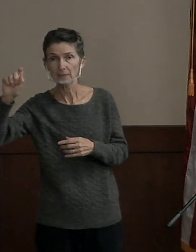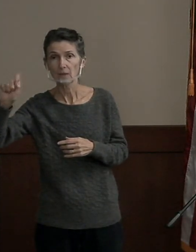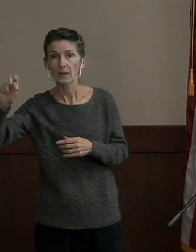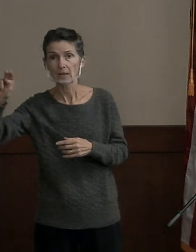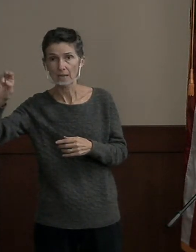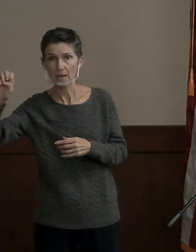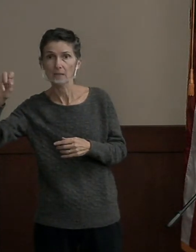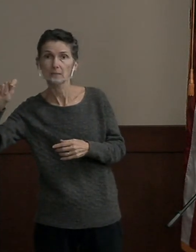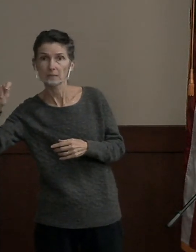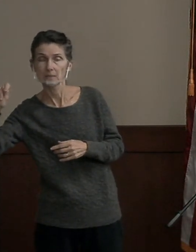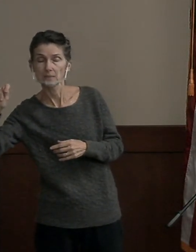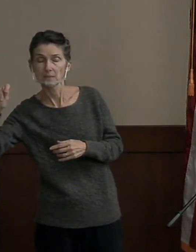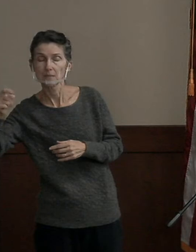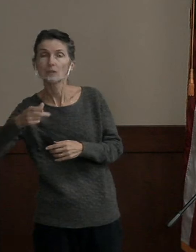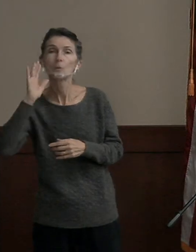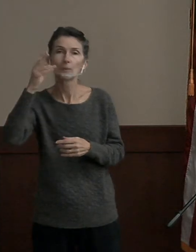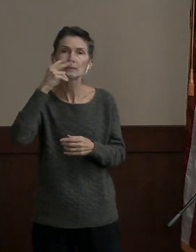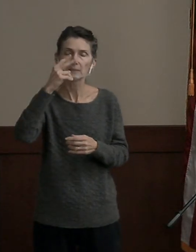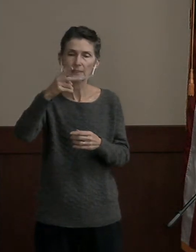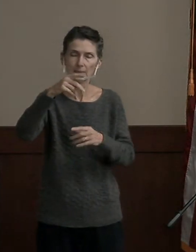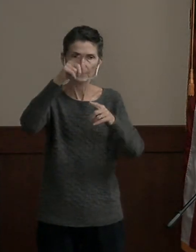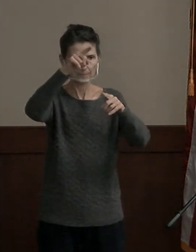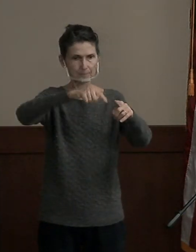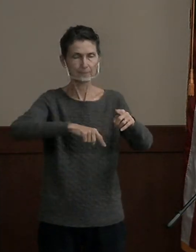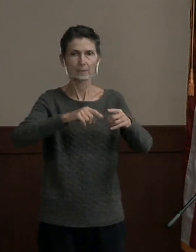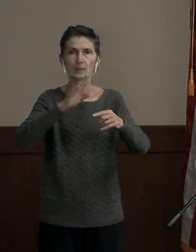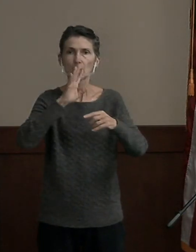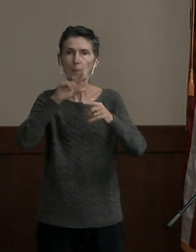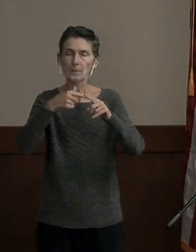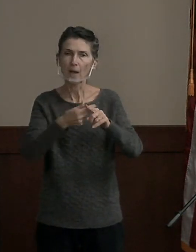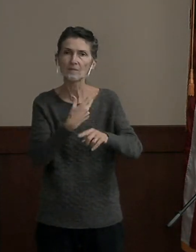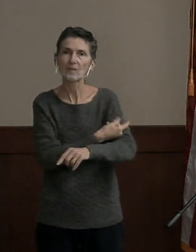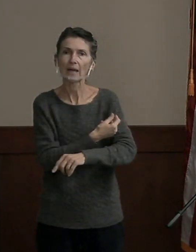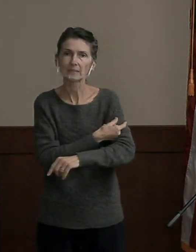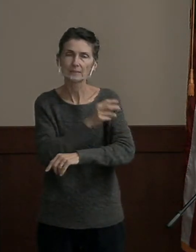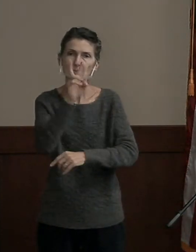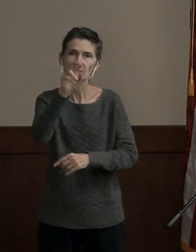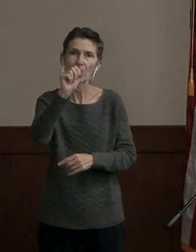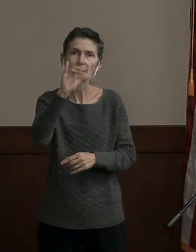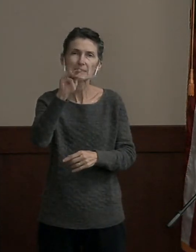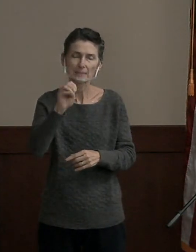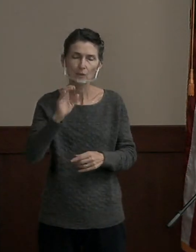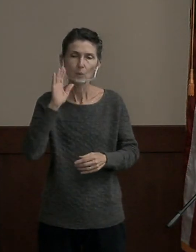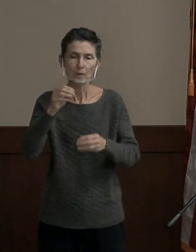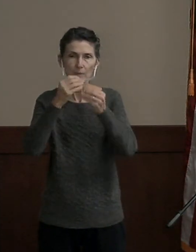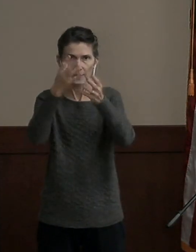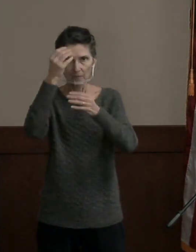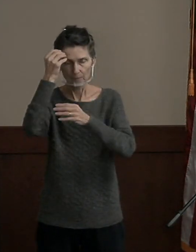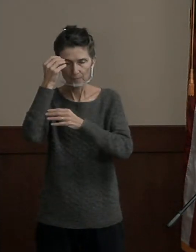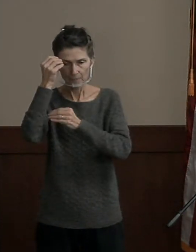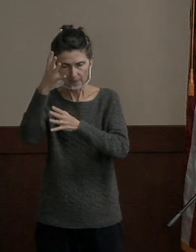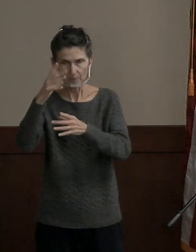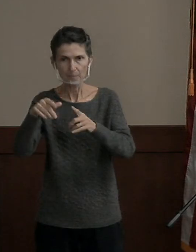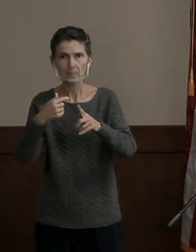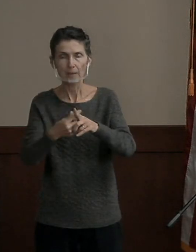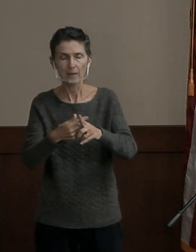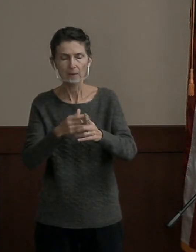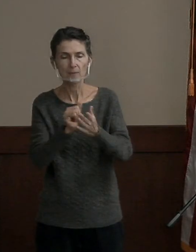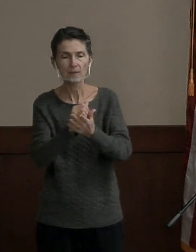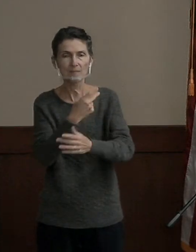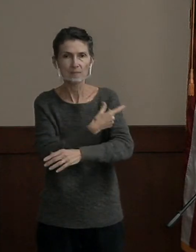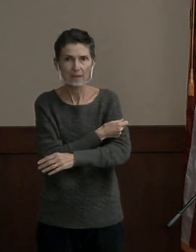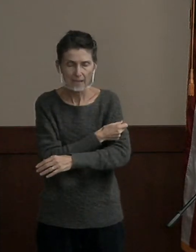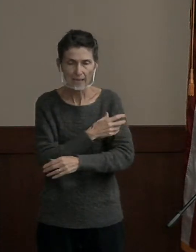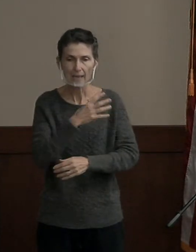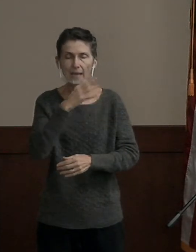www.washco-md.net. You will see a page regarding vaccines. It will provide information regarding vaccinations as well